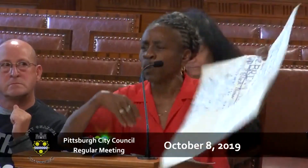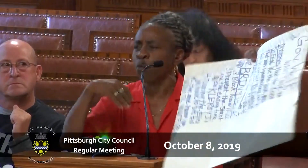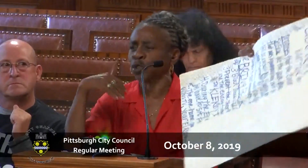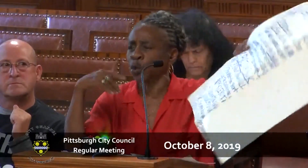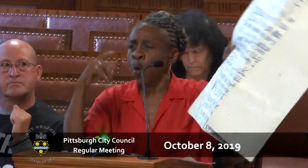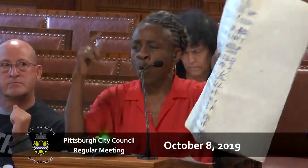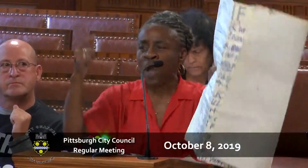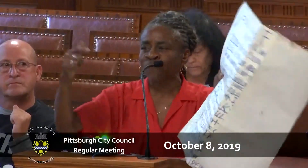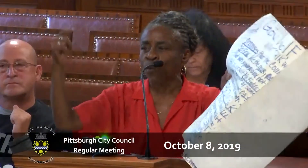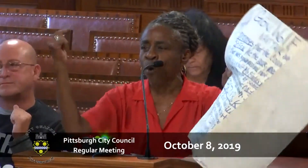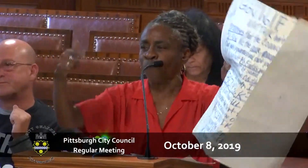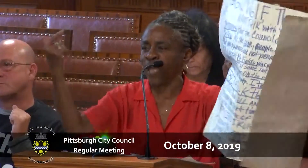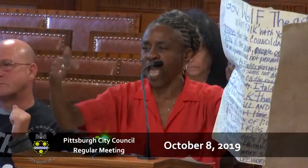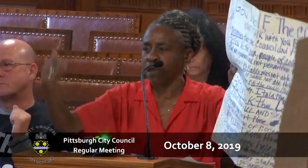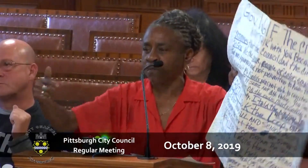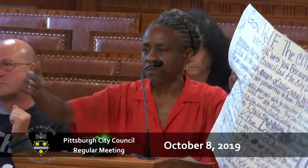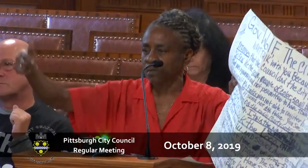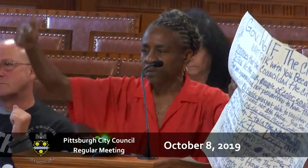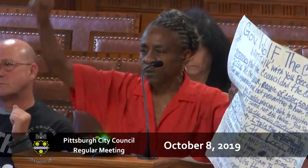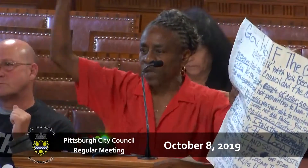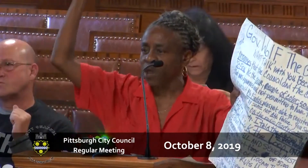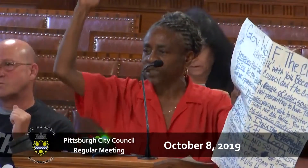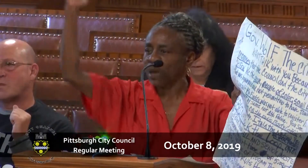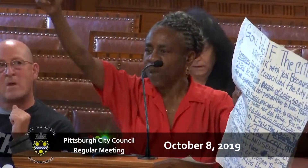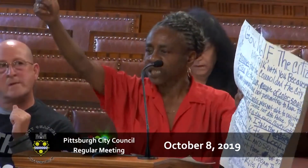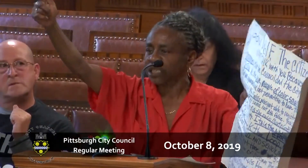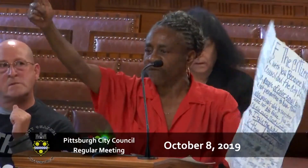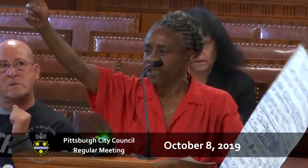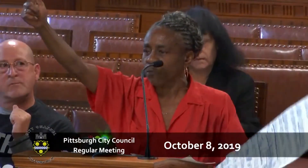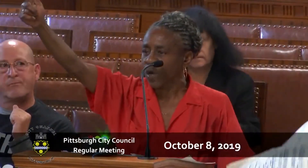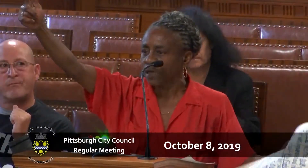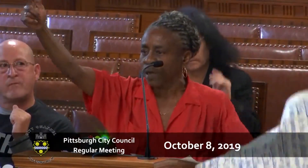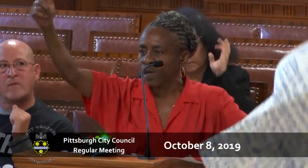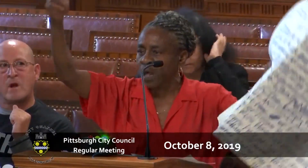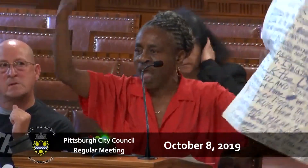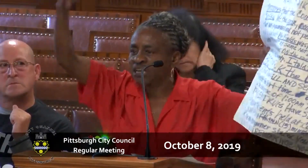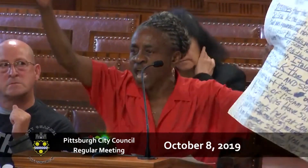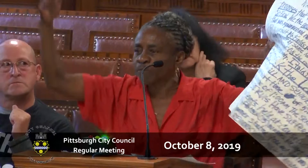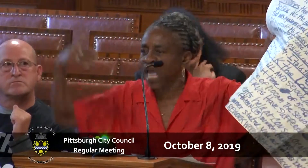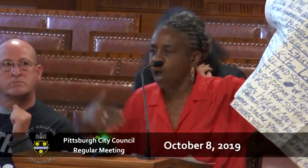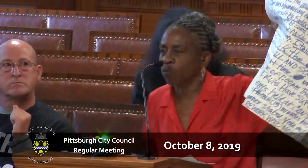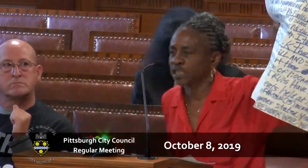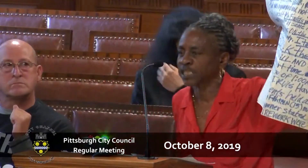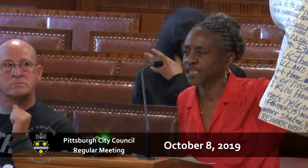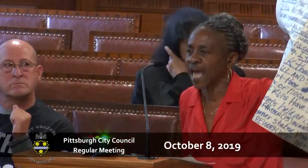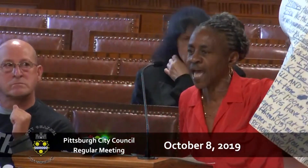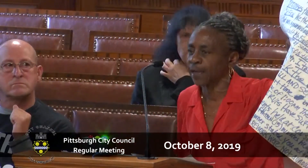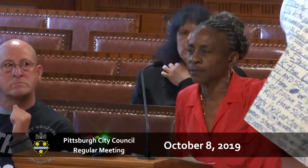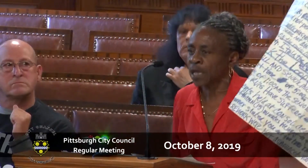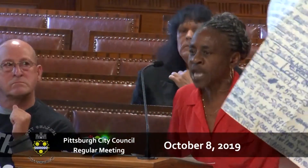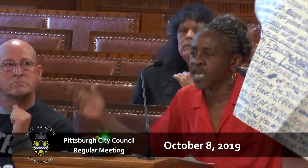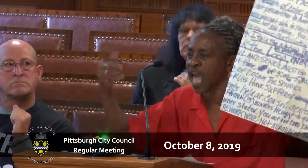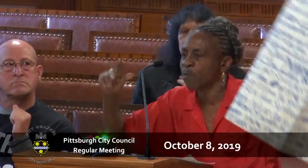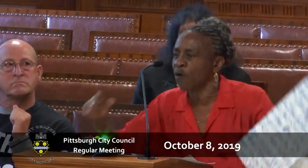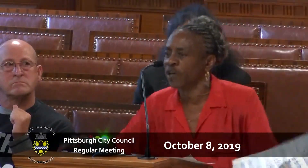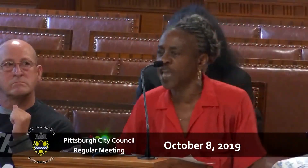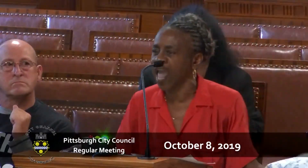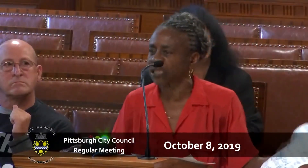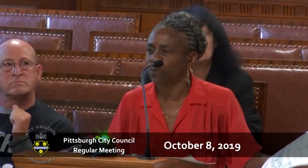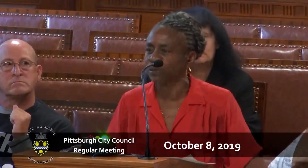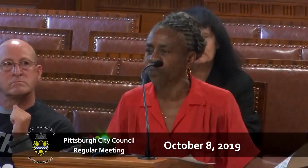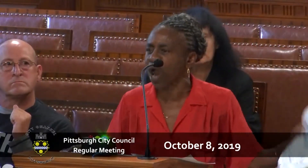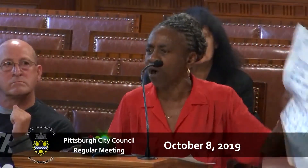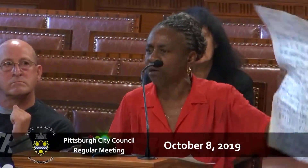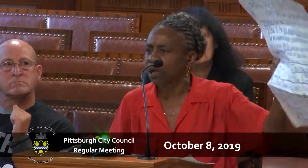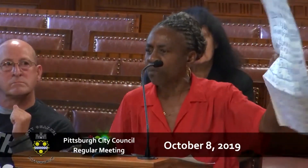when Governor Wolf came, when he was up at the Civic Arena, I came down with this sign. He came over and he